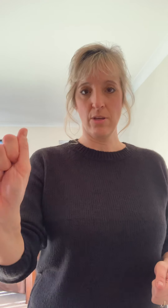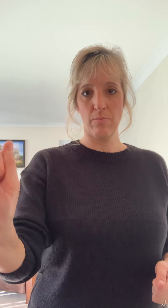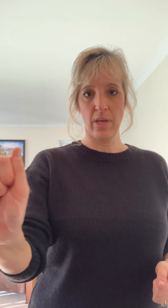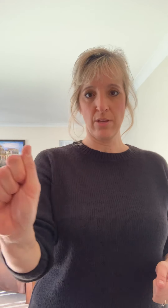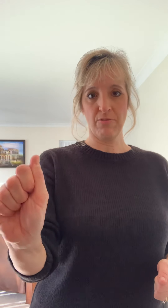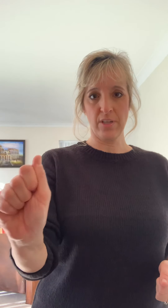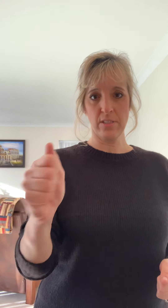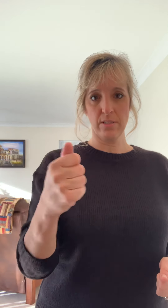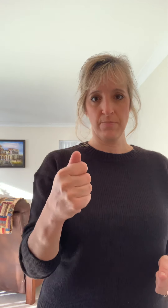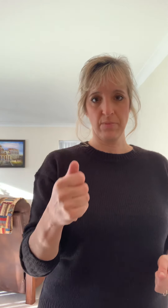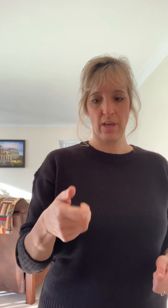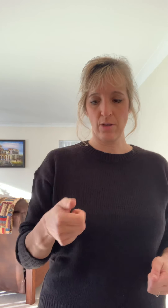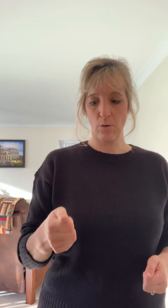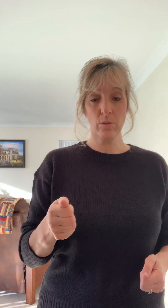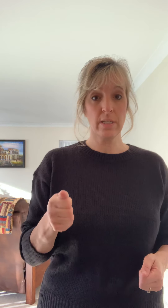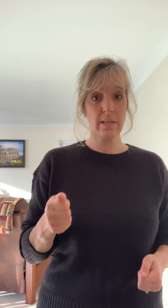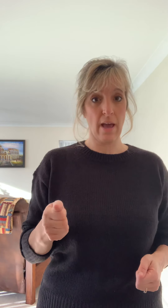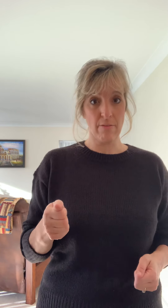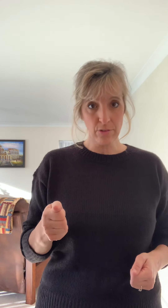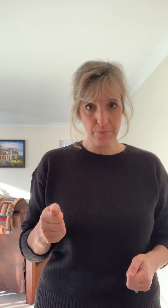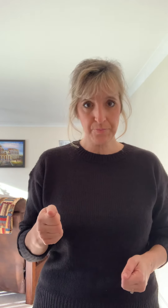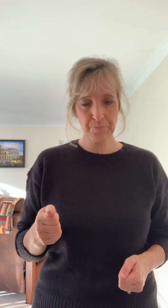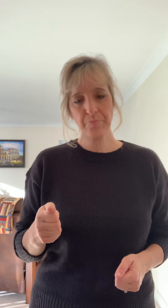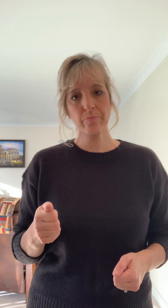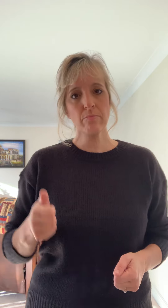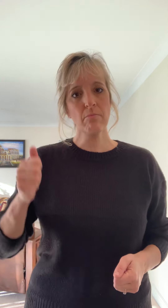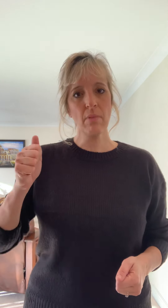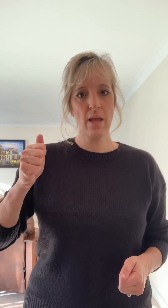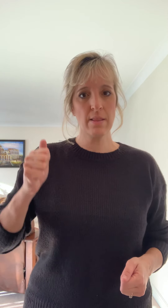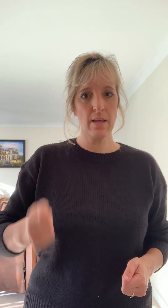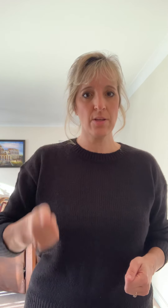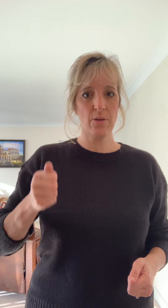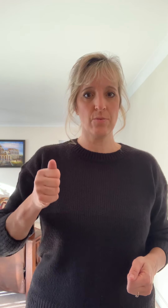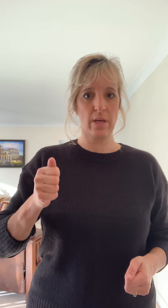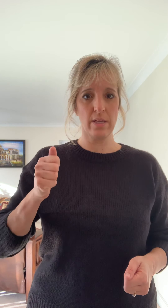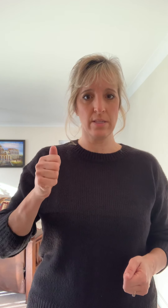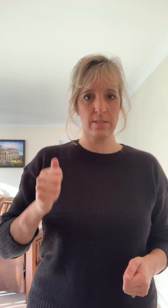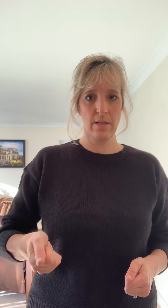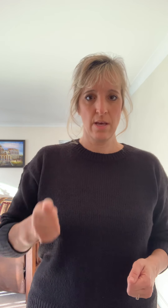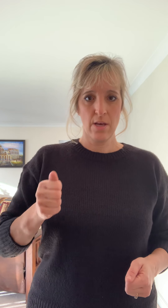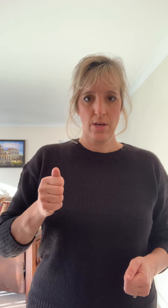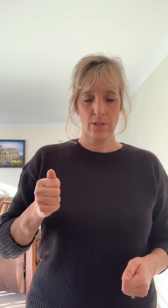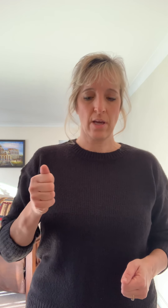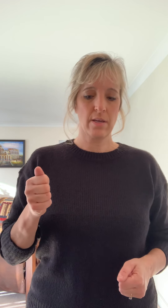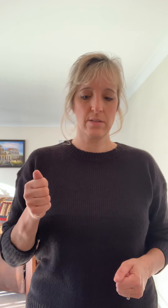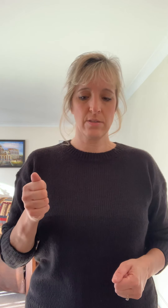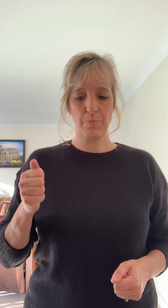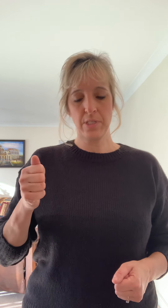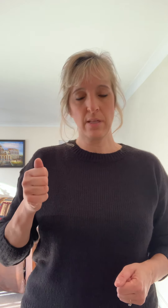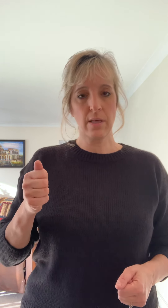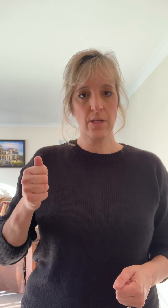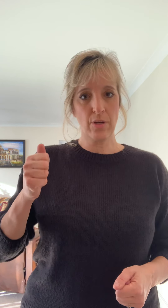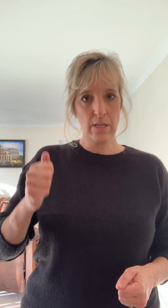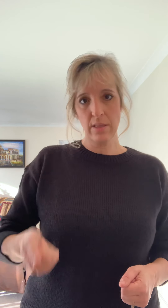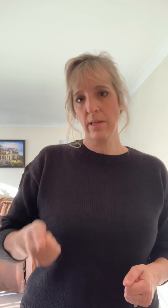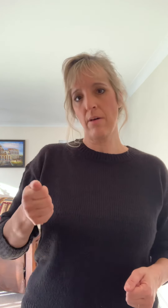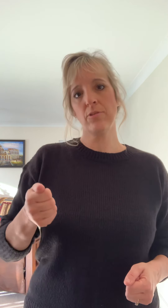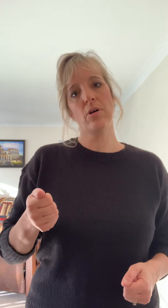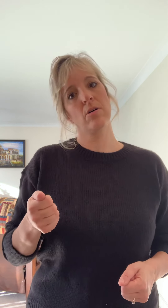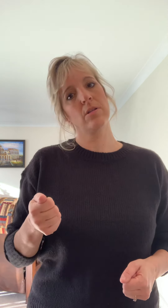make your fist like you're holding a gavel, and then you hit, pretend like you're hitting the gavel on